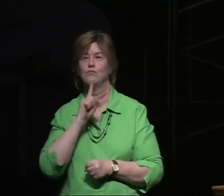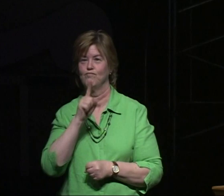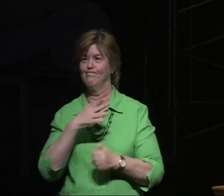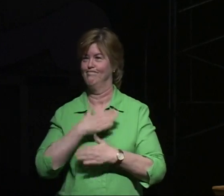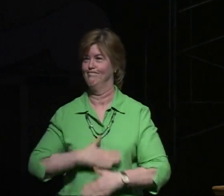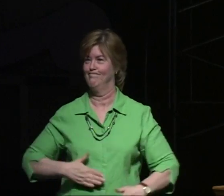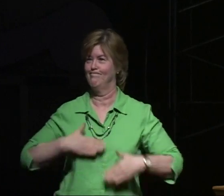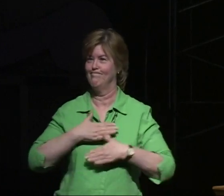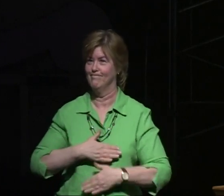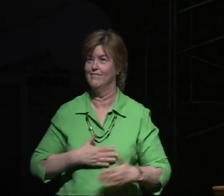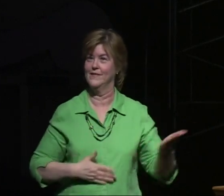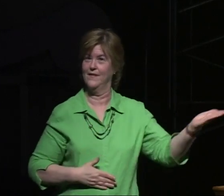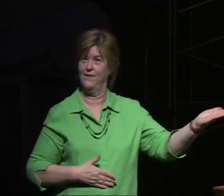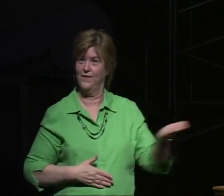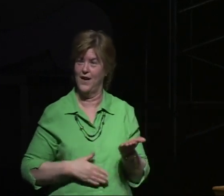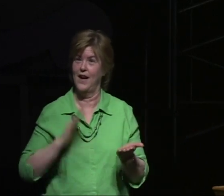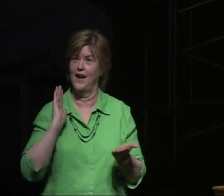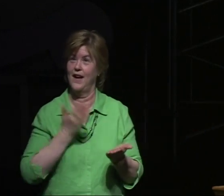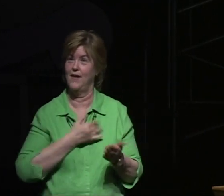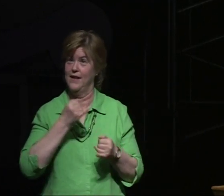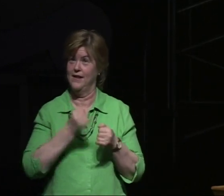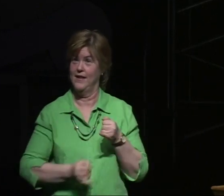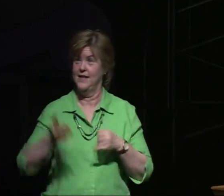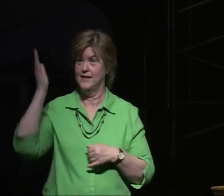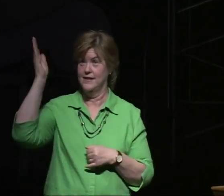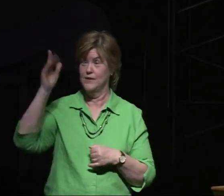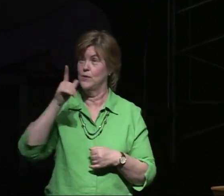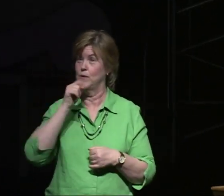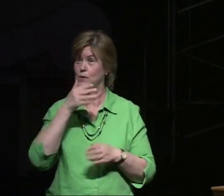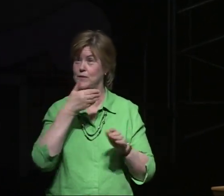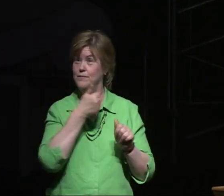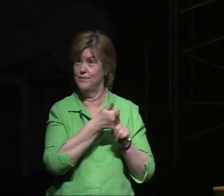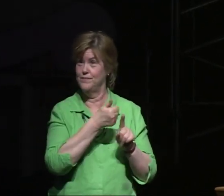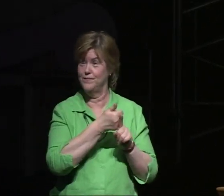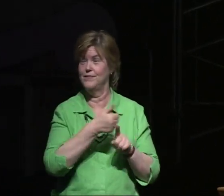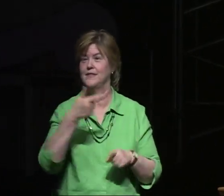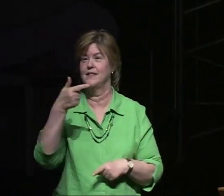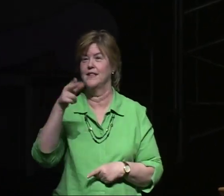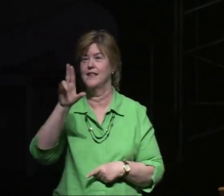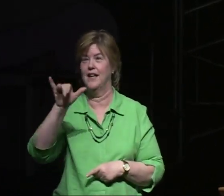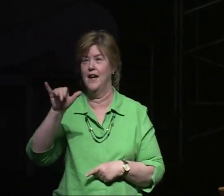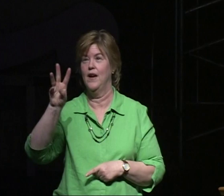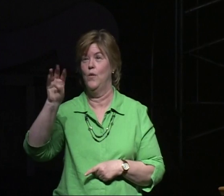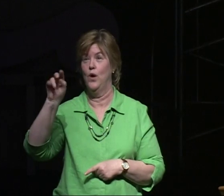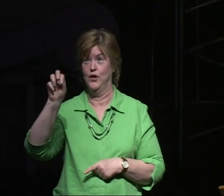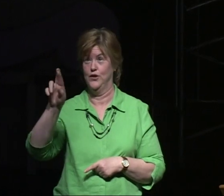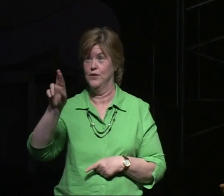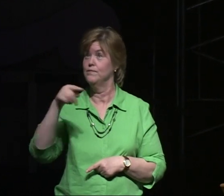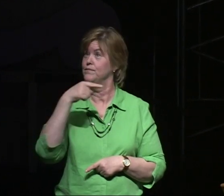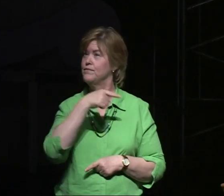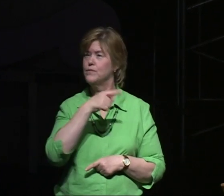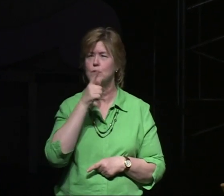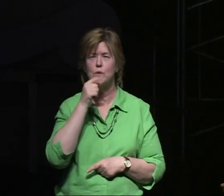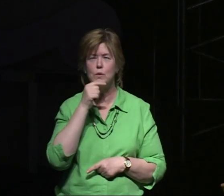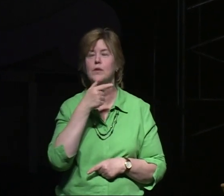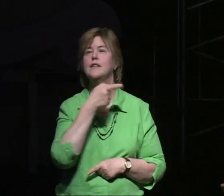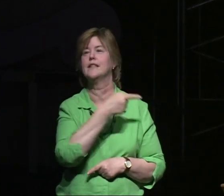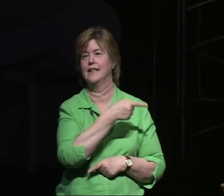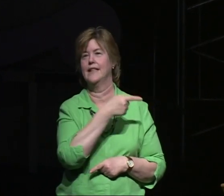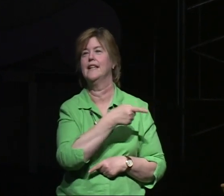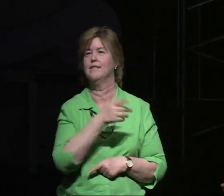ASL lecture series for this academic year, so I hope you really enjoy it. We've invited a wonderful speaker by the name of Guy